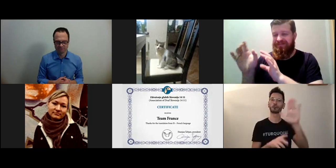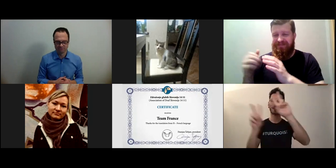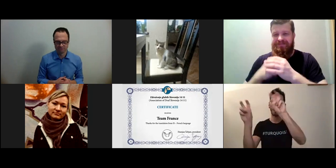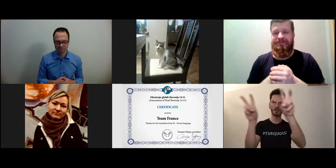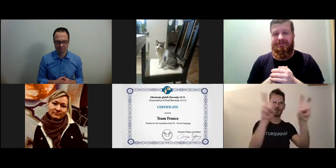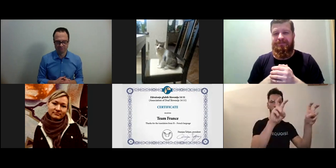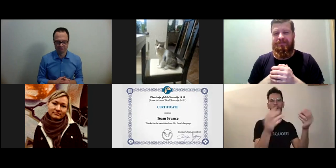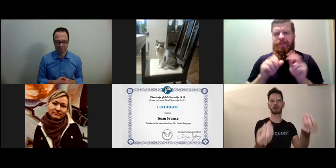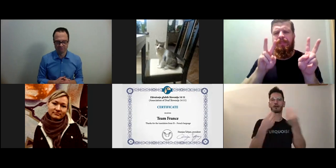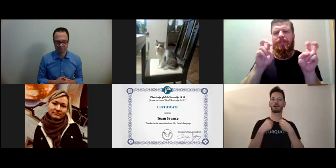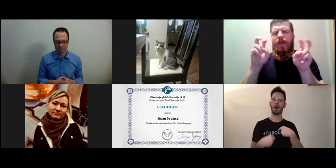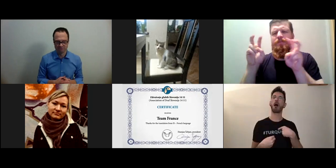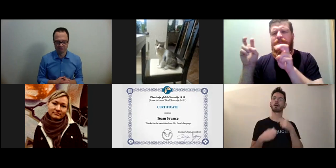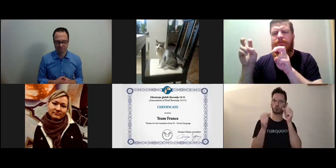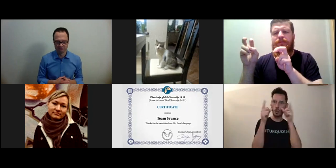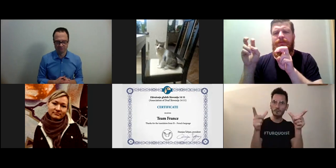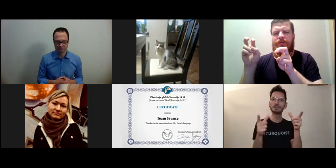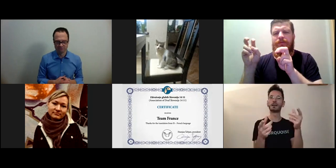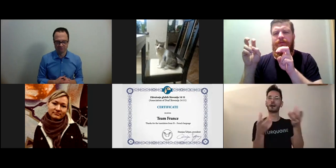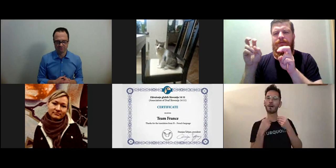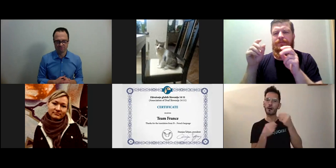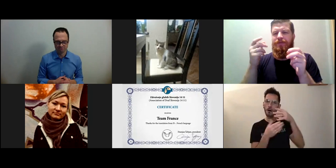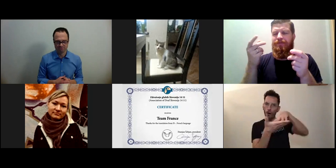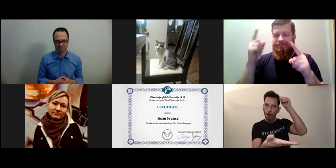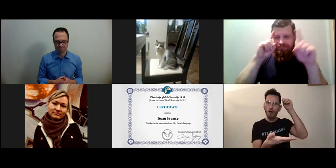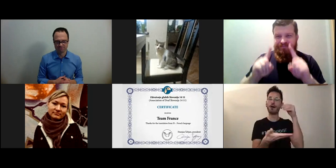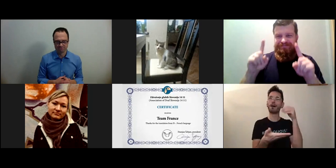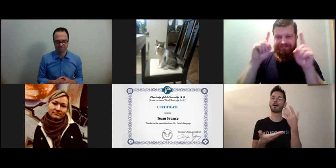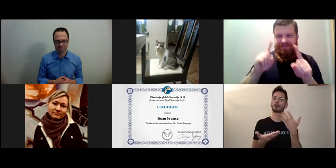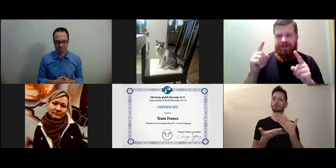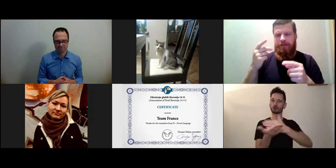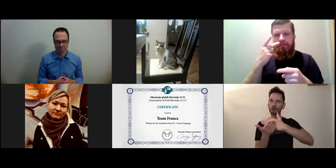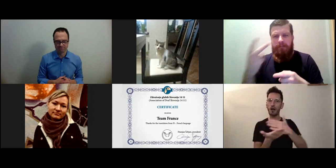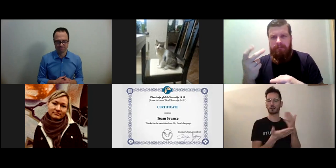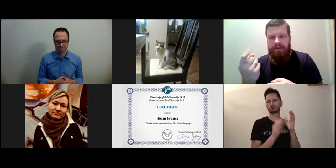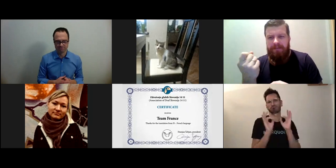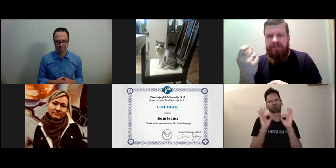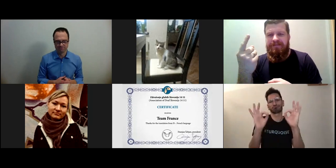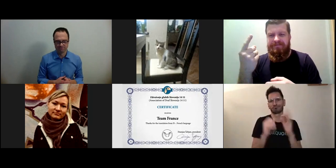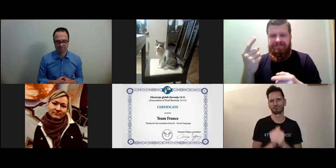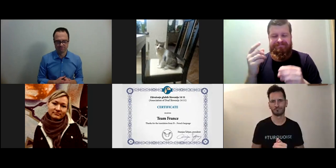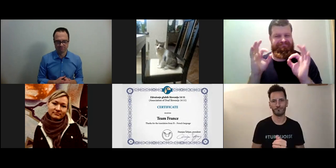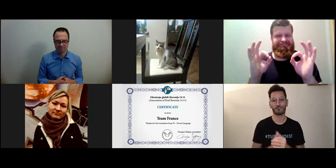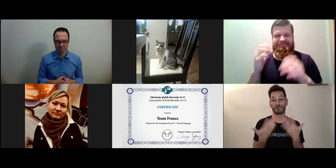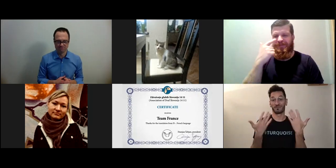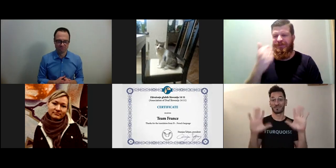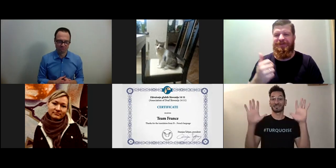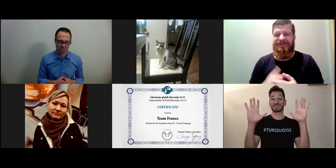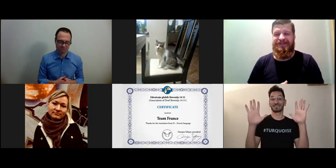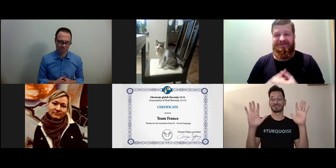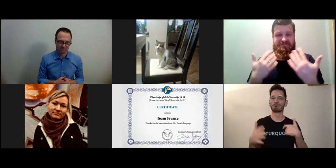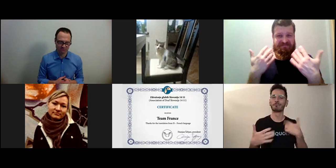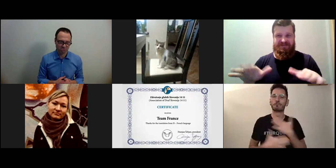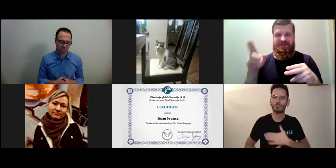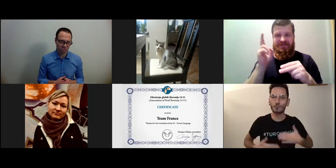to see the presenters and all their stories. Some were surprising, some were very educational,